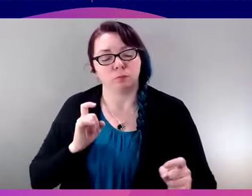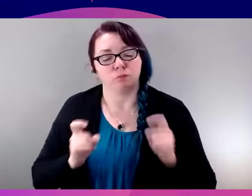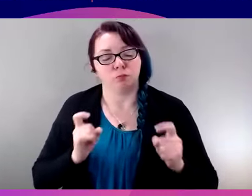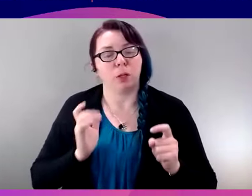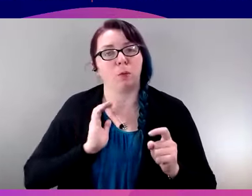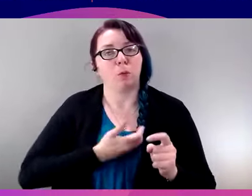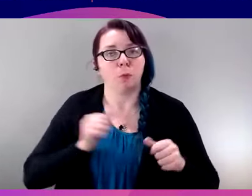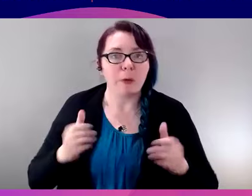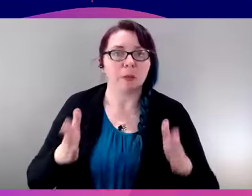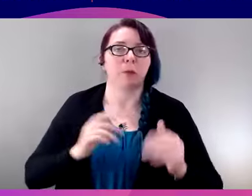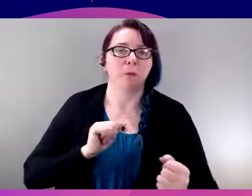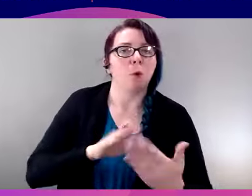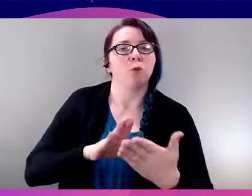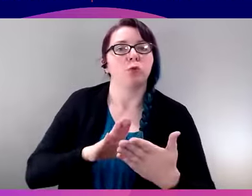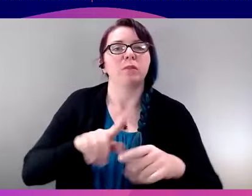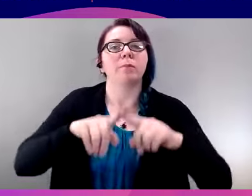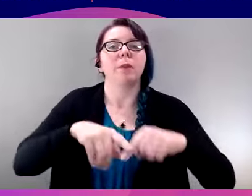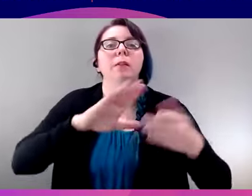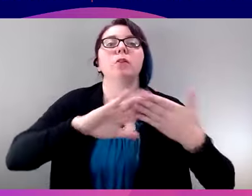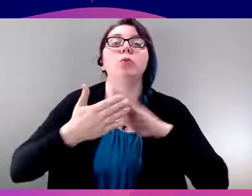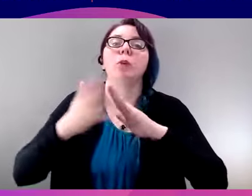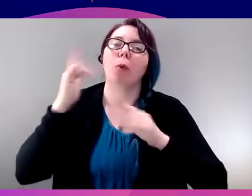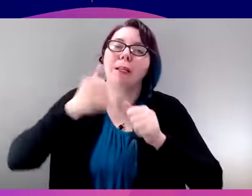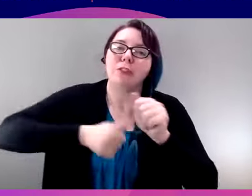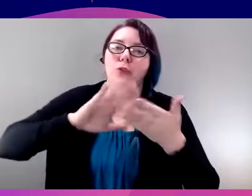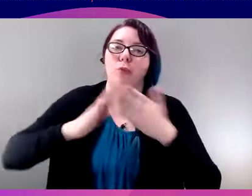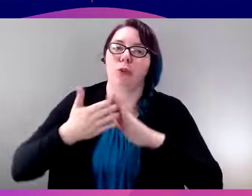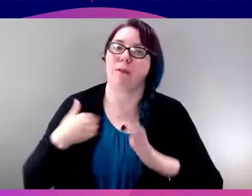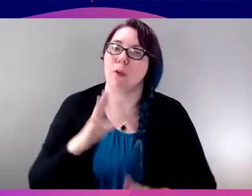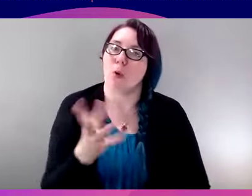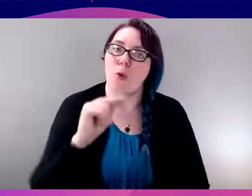different challenges, and very different contexts.